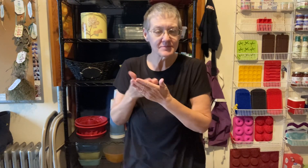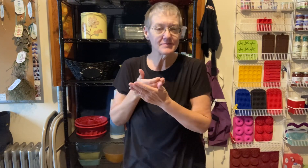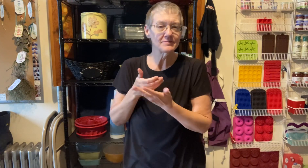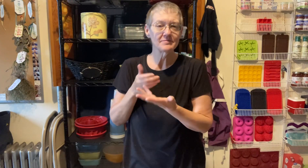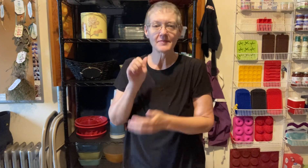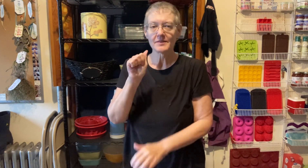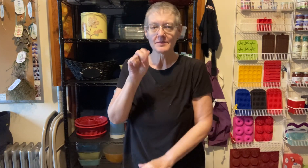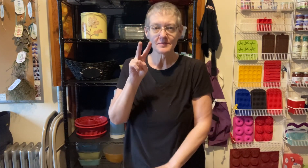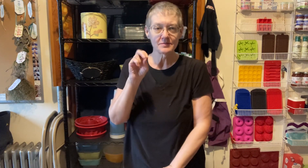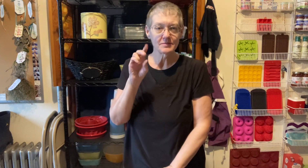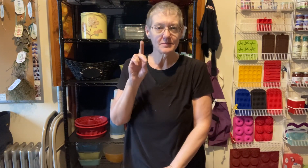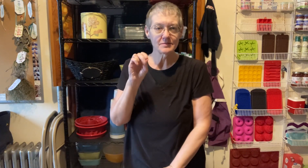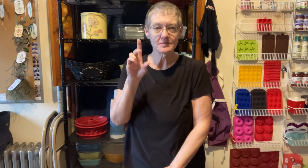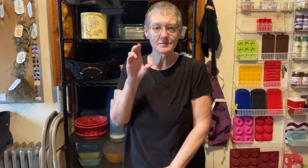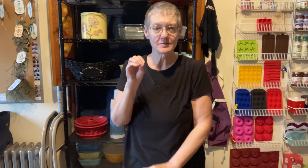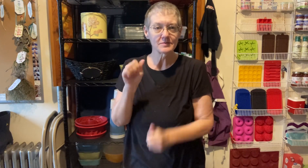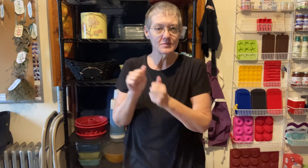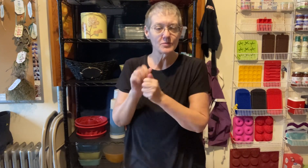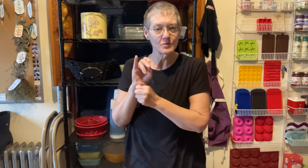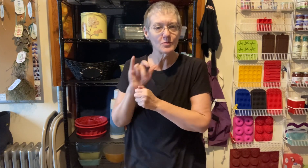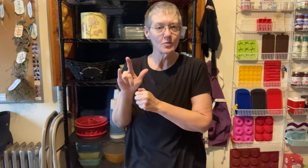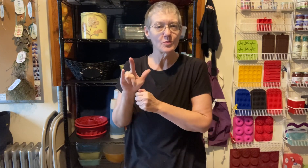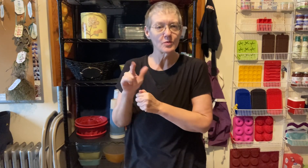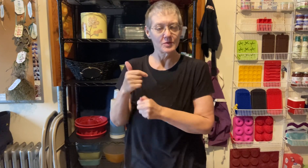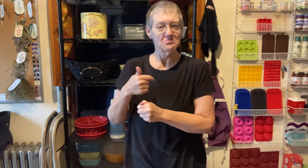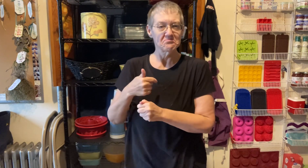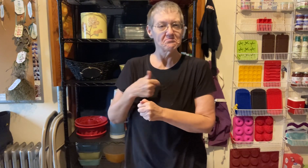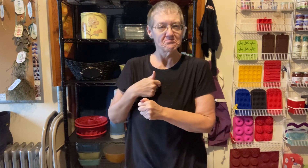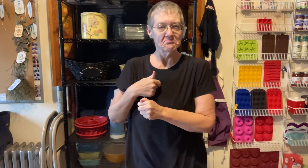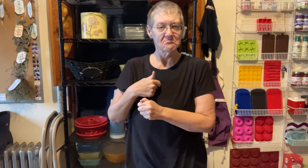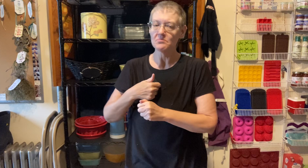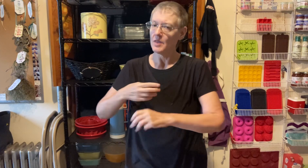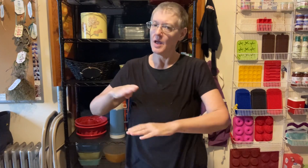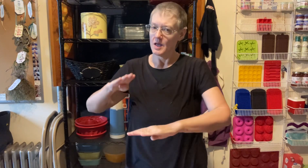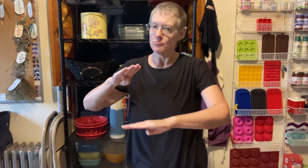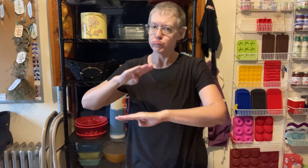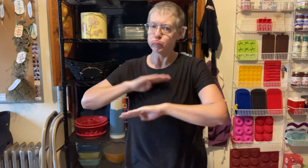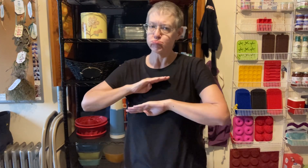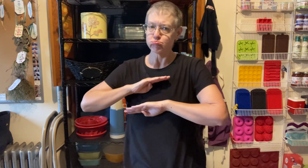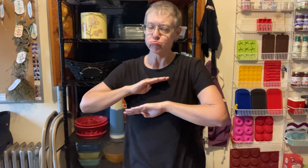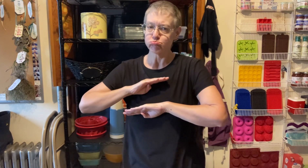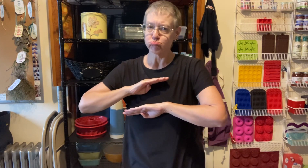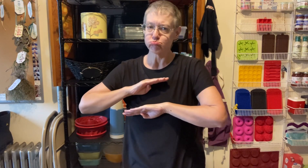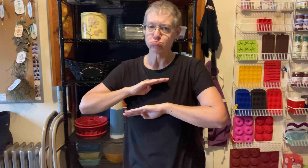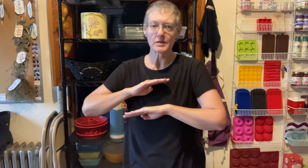chia cereal, avocados with oil. That's what satisfies me.